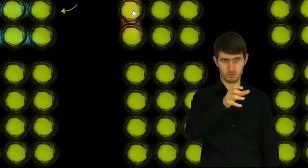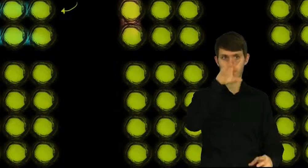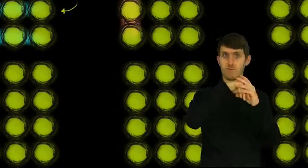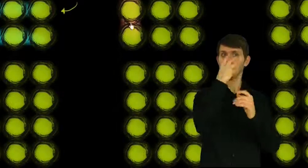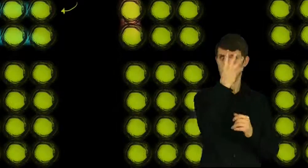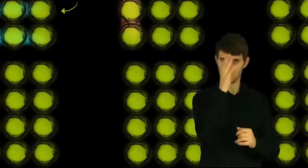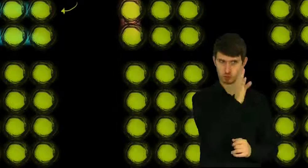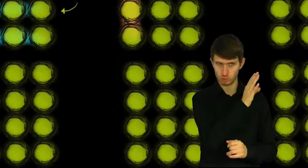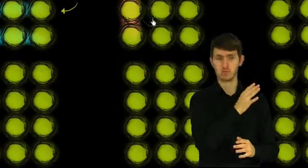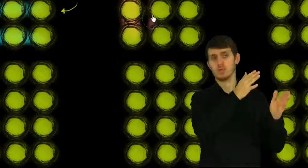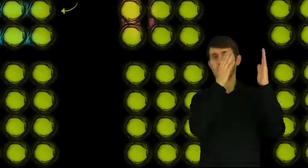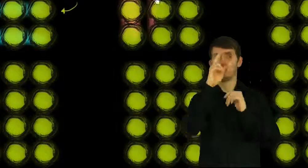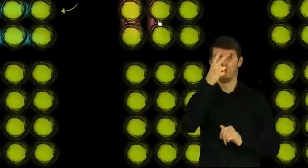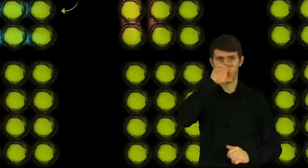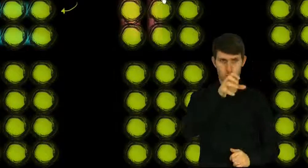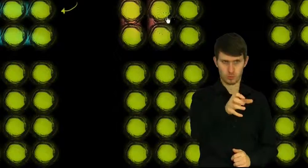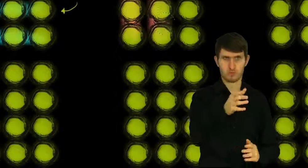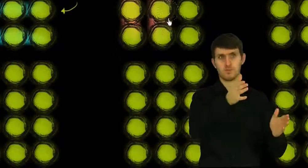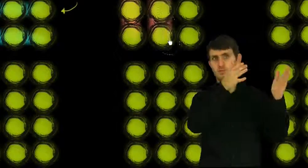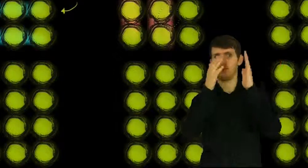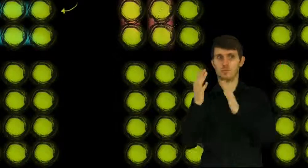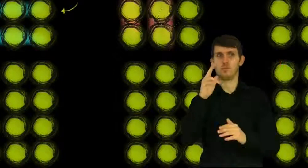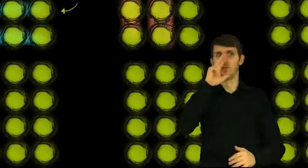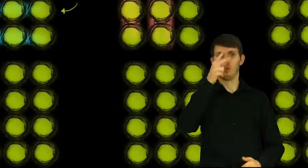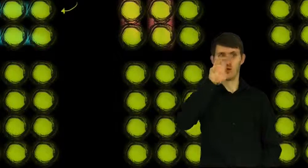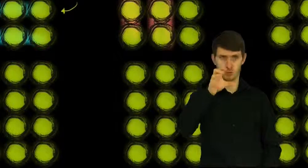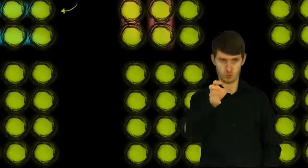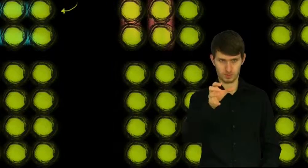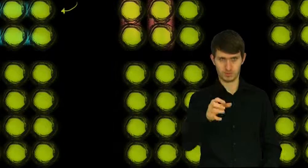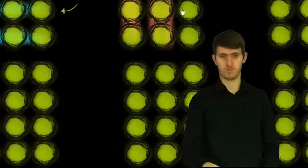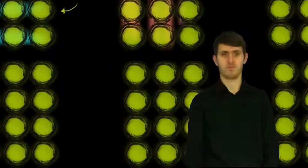1 group of 4, 2 groups of 4,